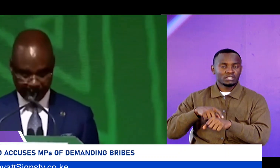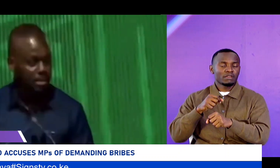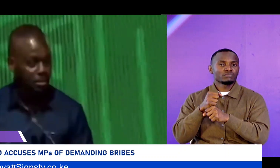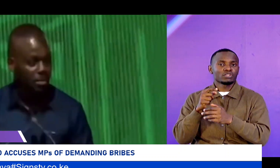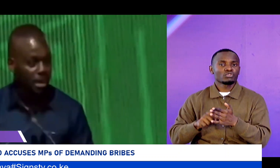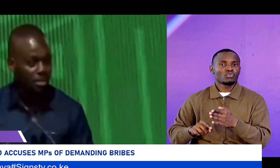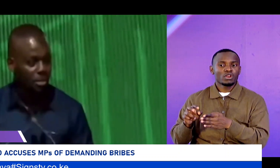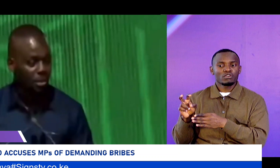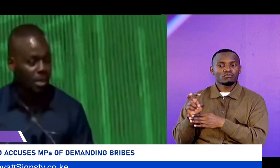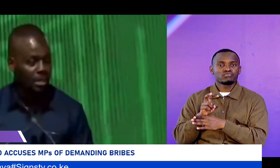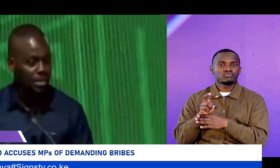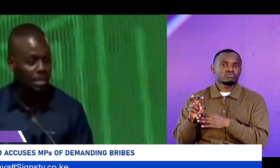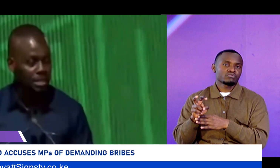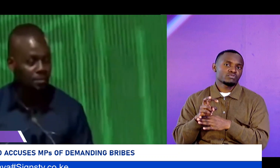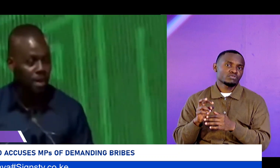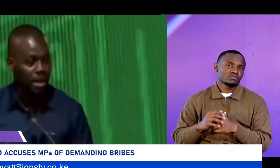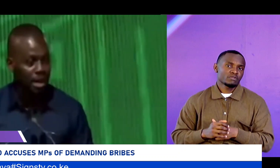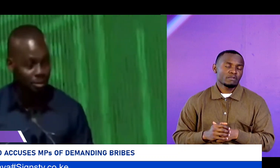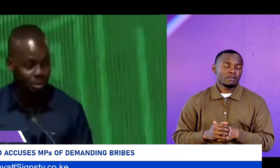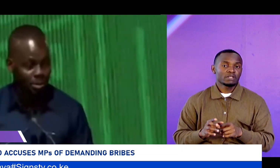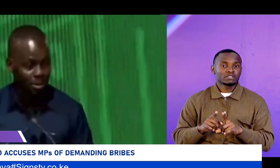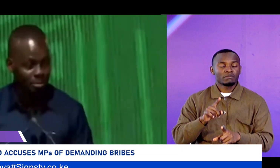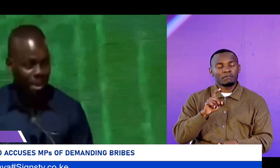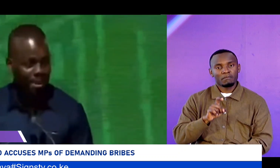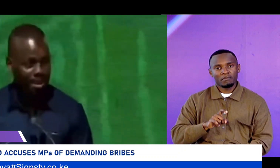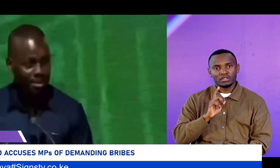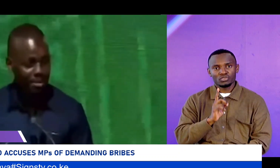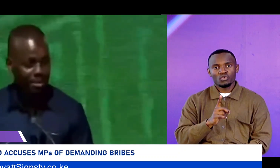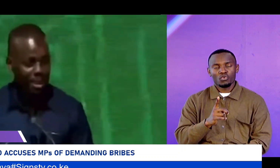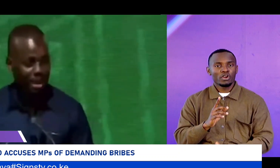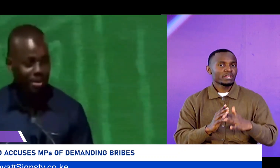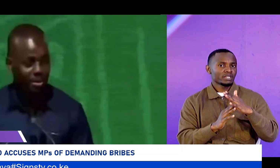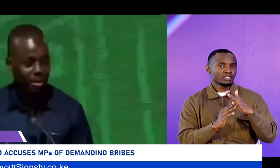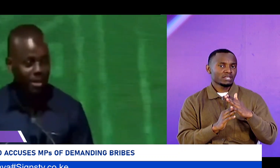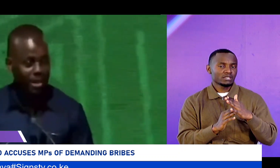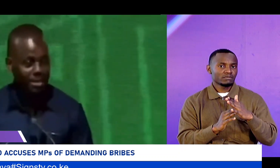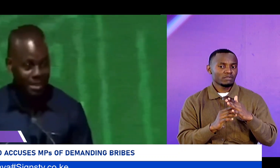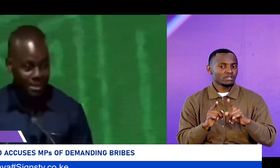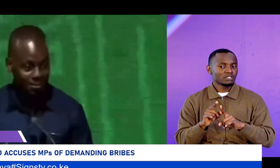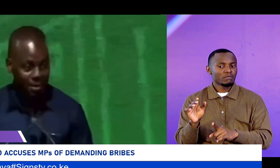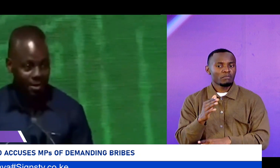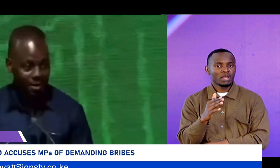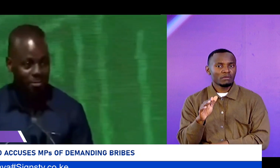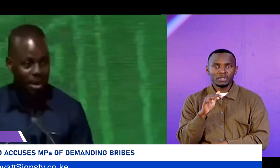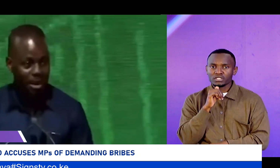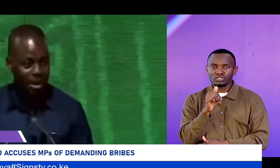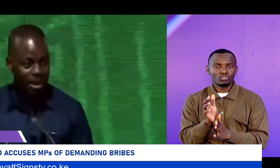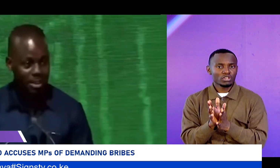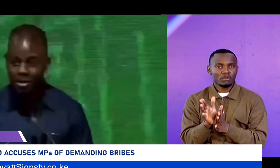mandate. We must hold the executive to account. Parliament is not a branch of the executive. We must be bold, whether